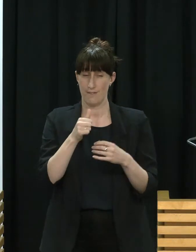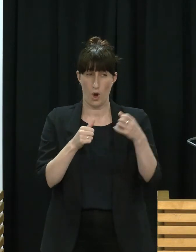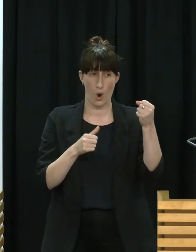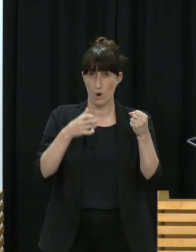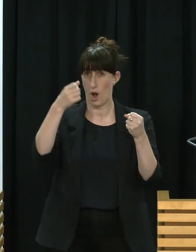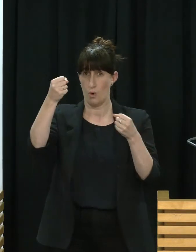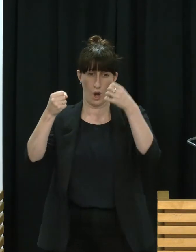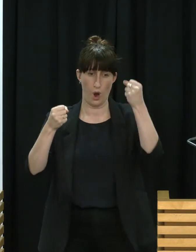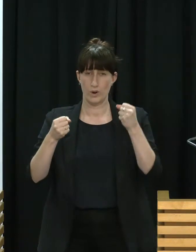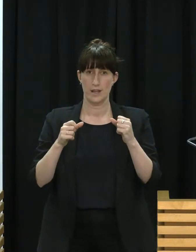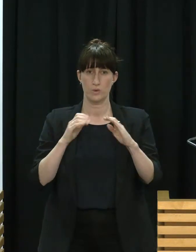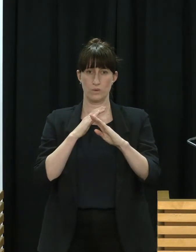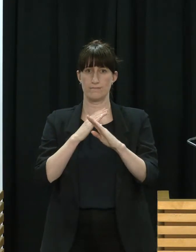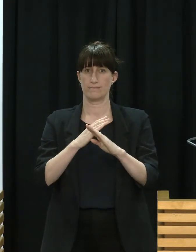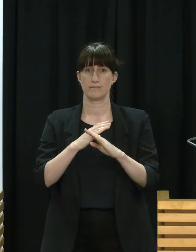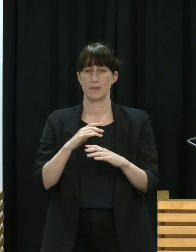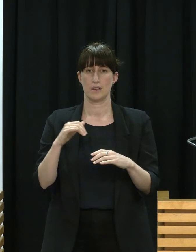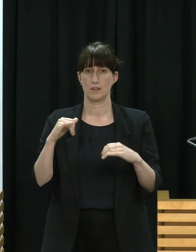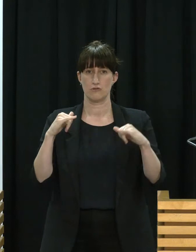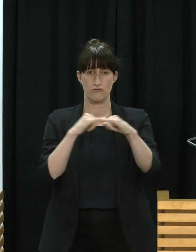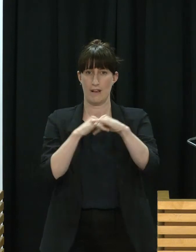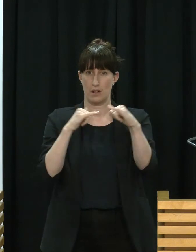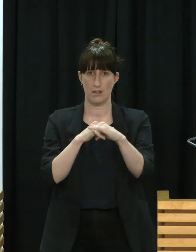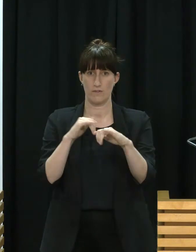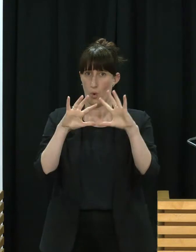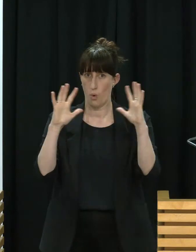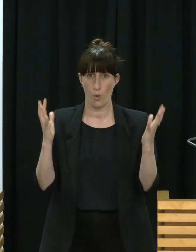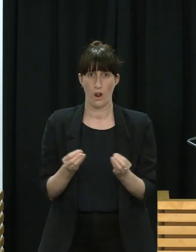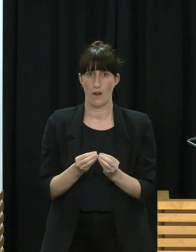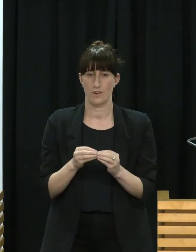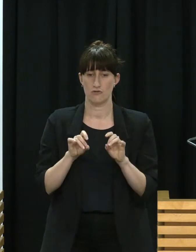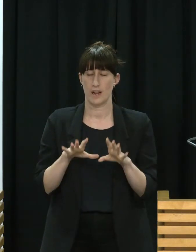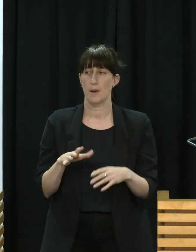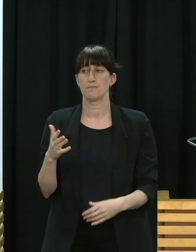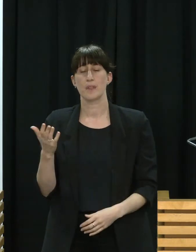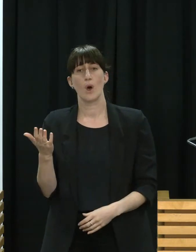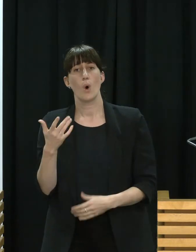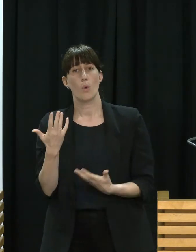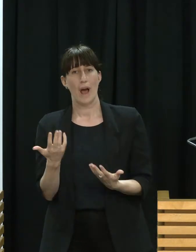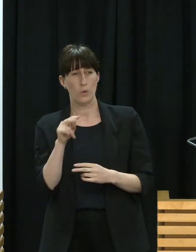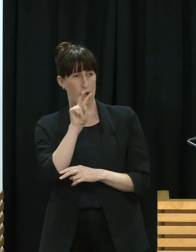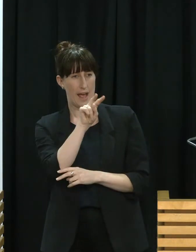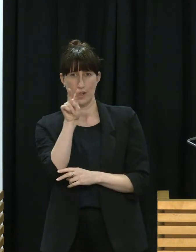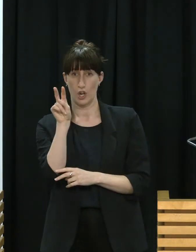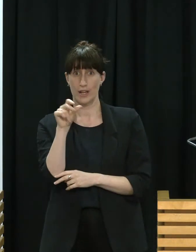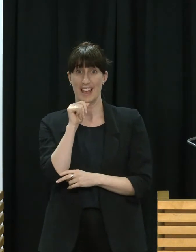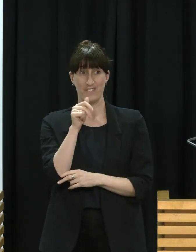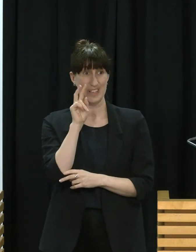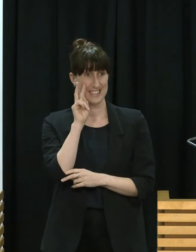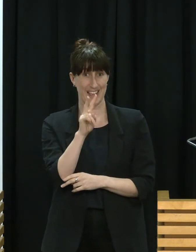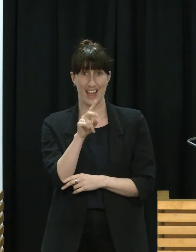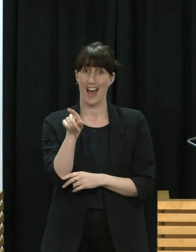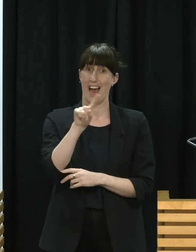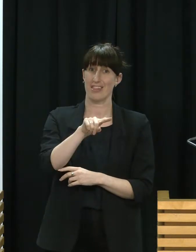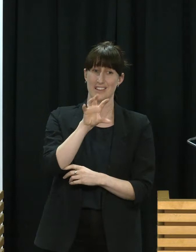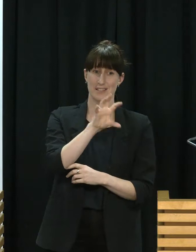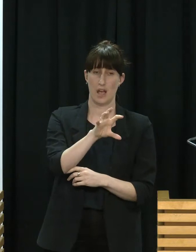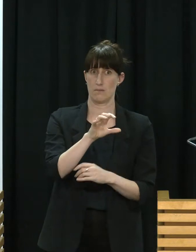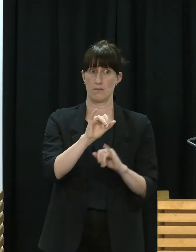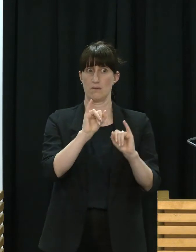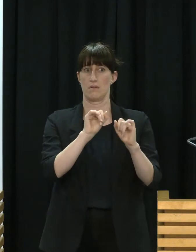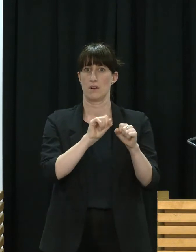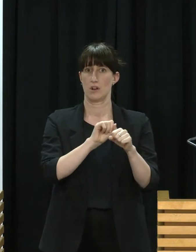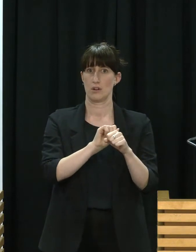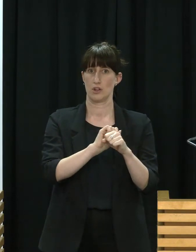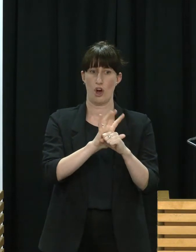then of course that's a pretty big red flag for us. But we will look at the details of each case that comes